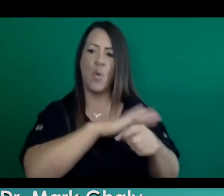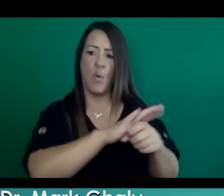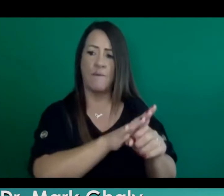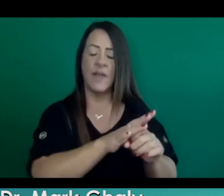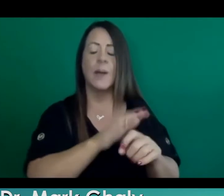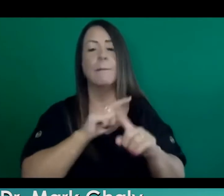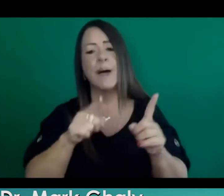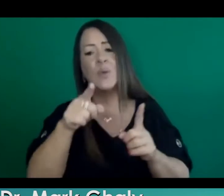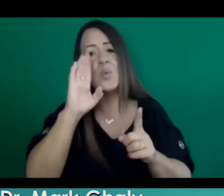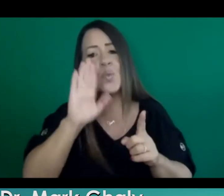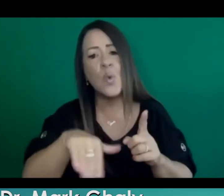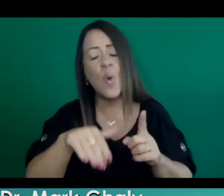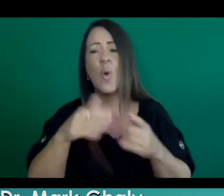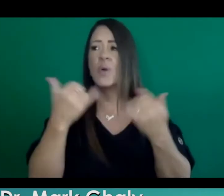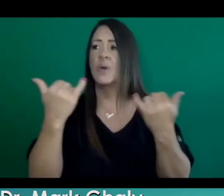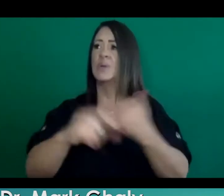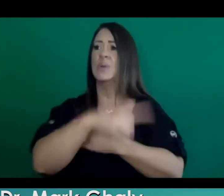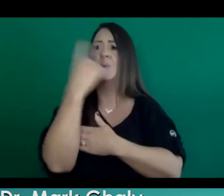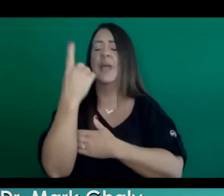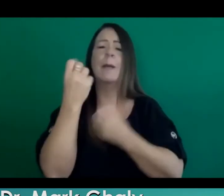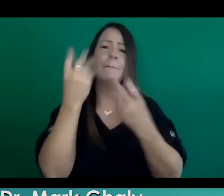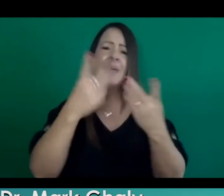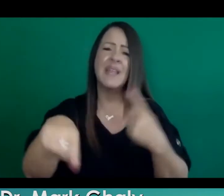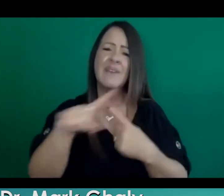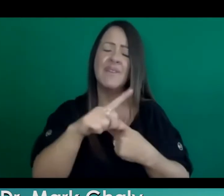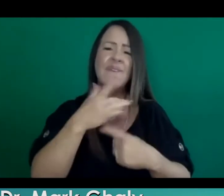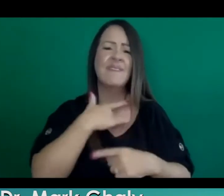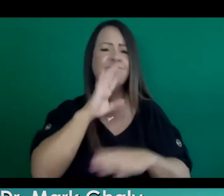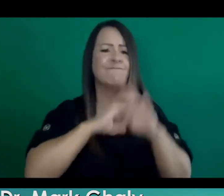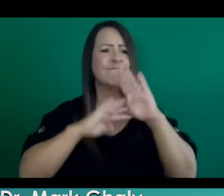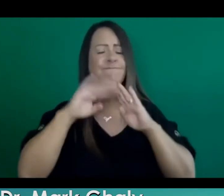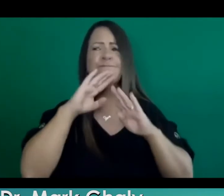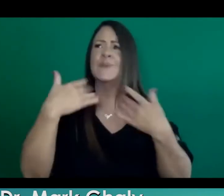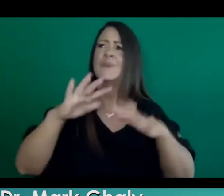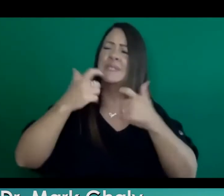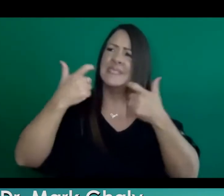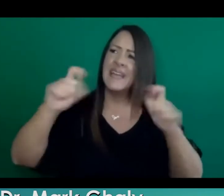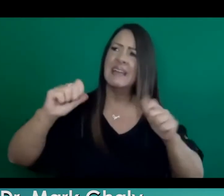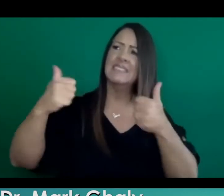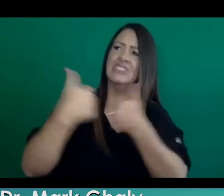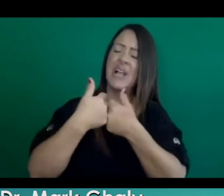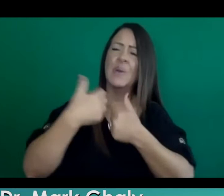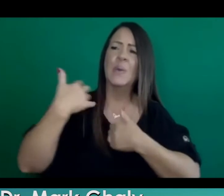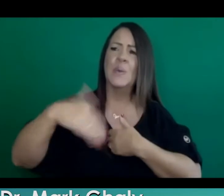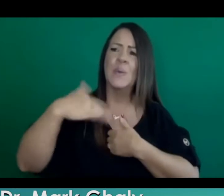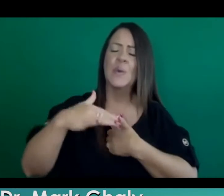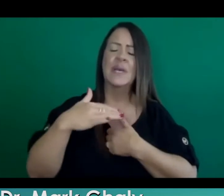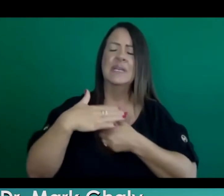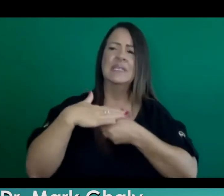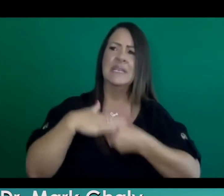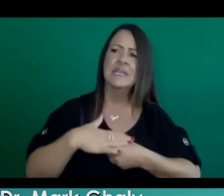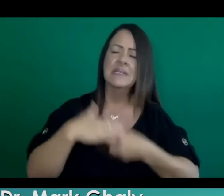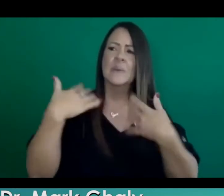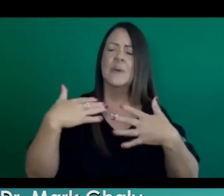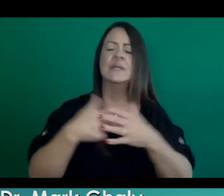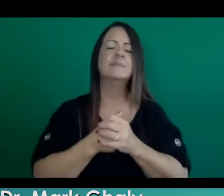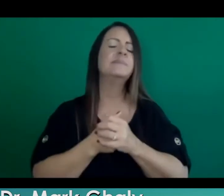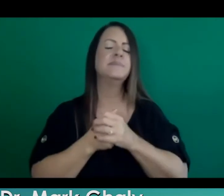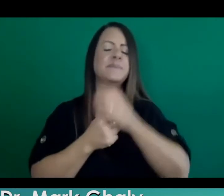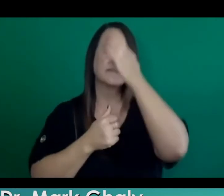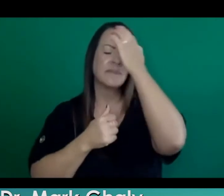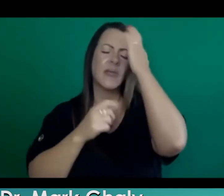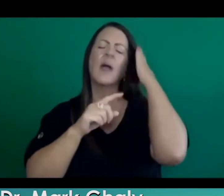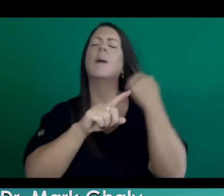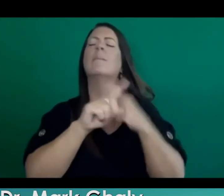is challenging for so many Californians. And we just at the state, a deep gratitude